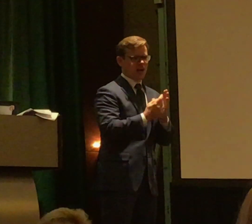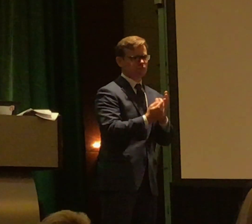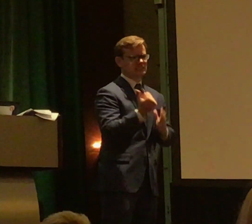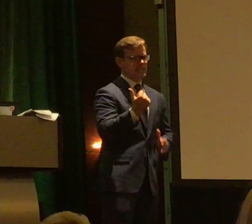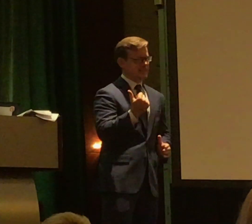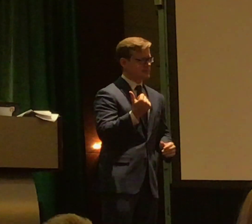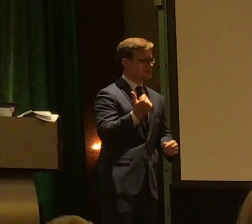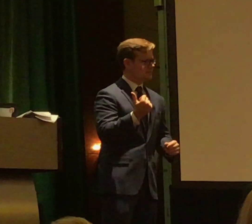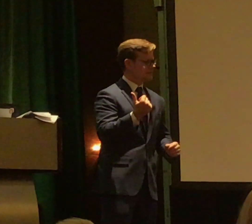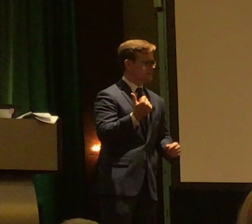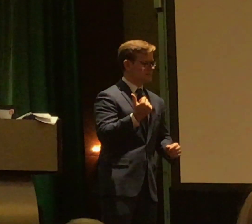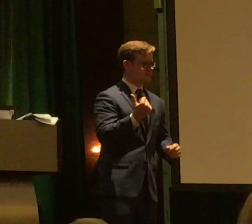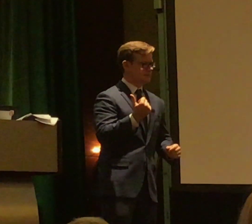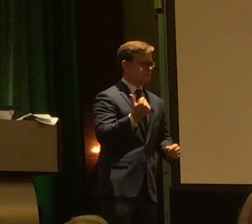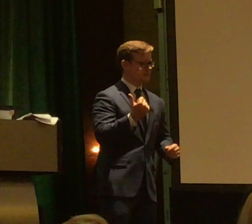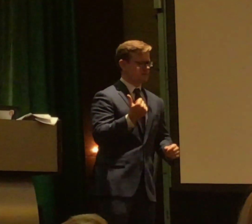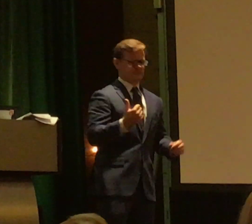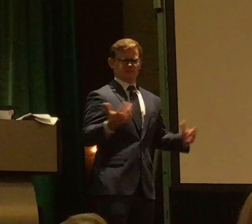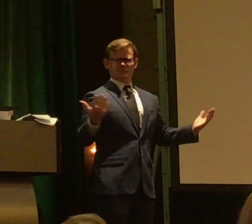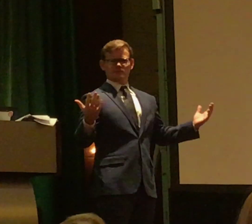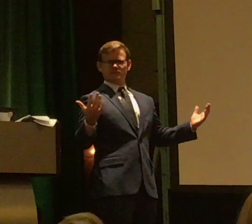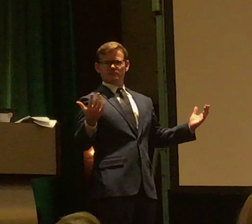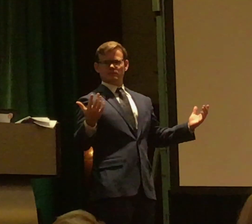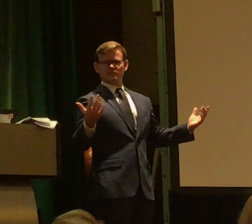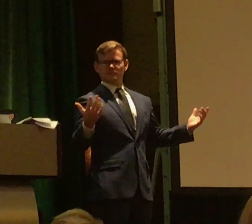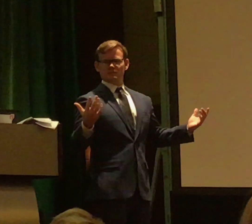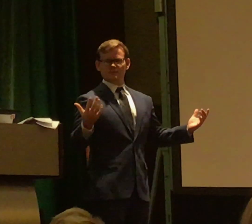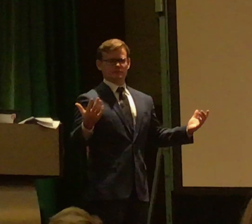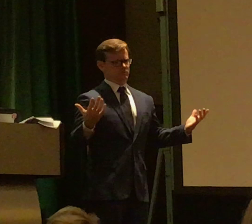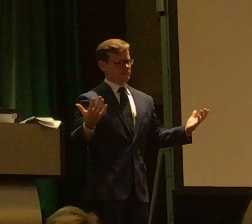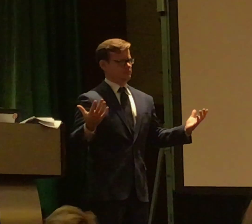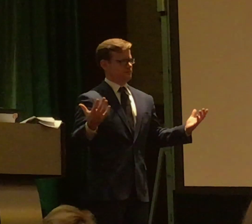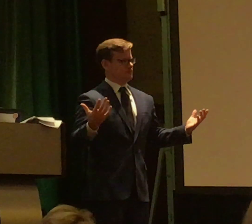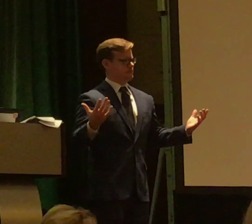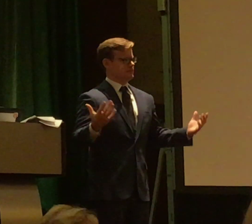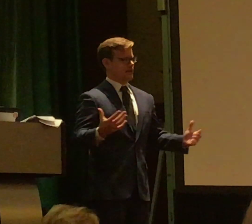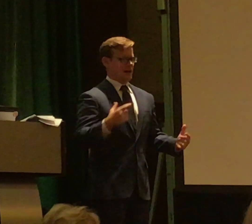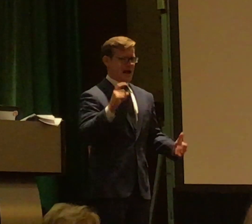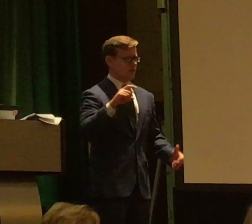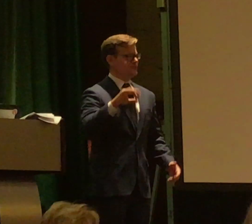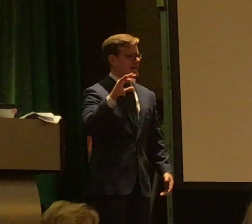unfortunately, the provision was deleted from the bill.